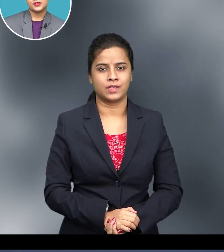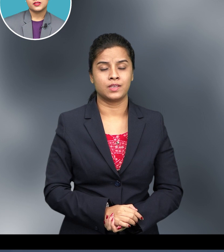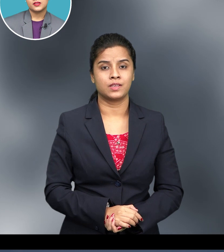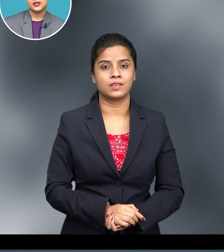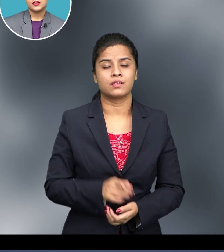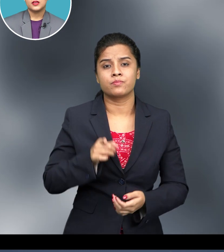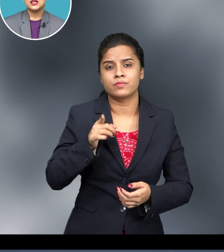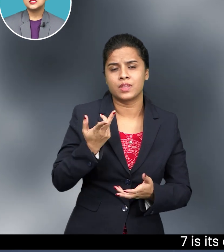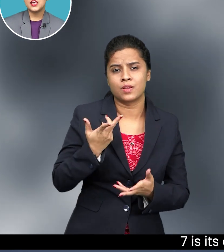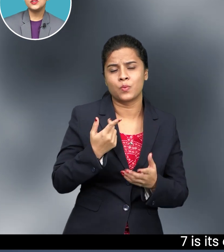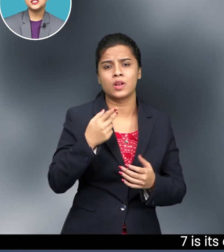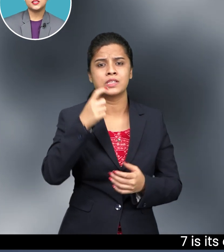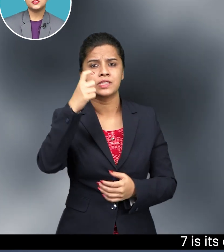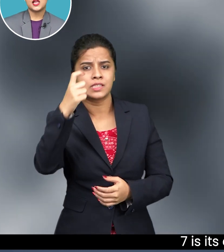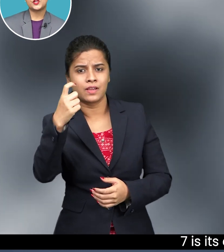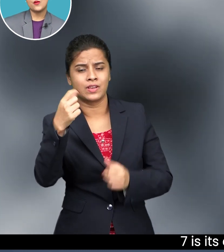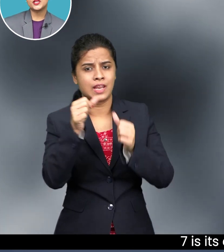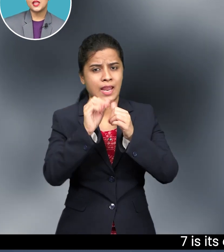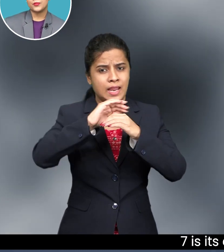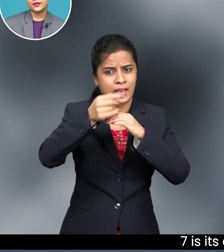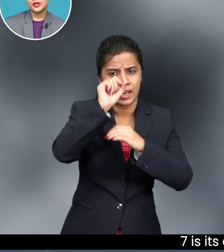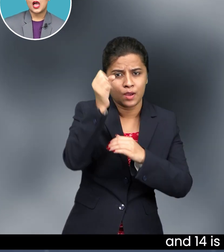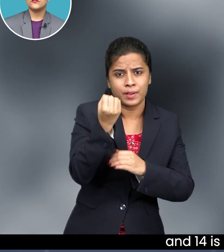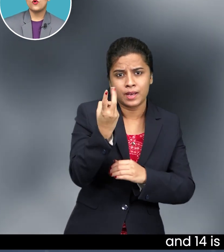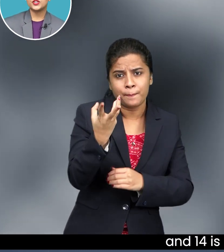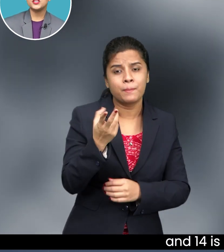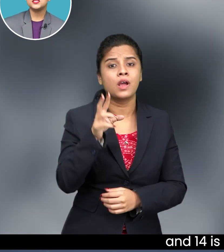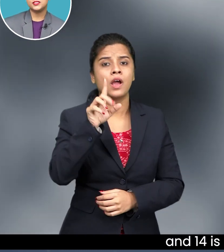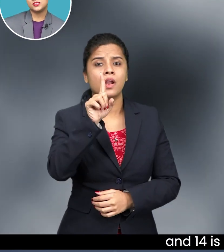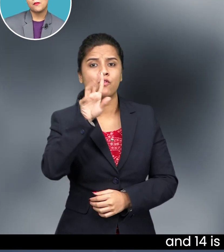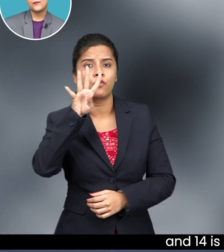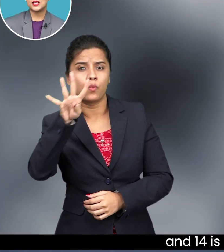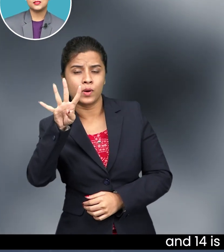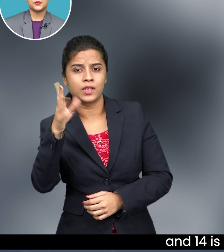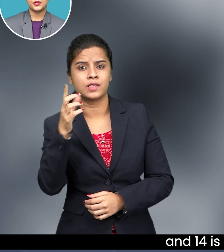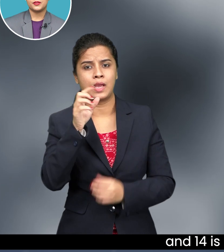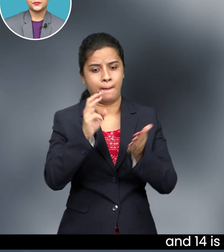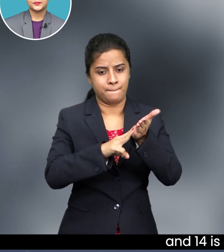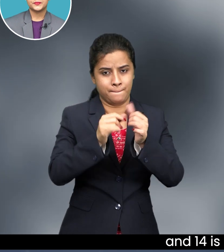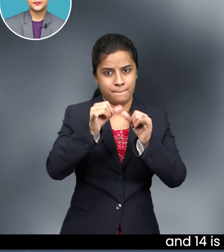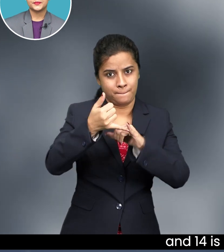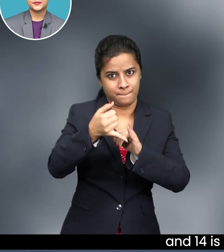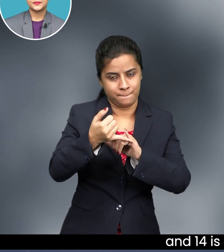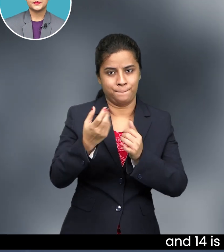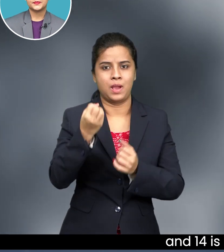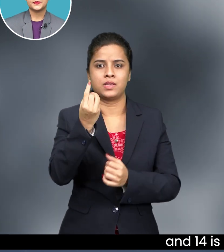Here, 7 is its atomic number and 14 is its mass number.